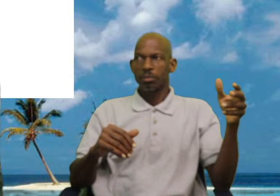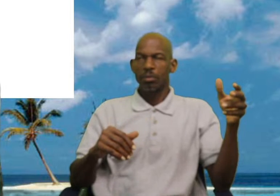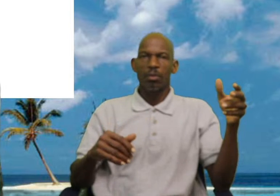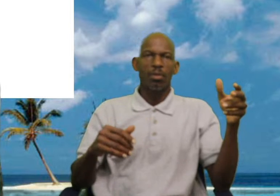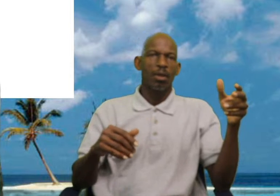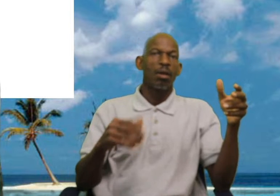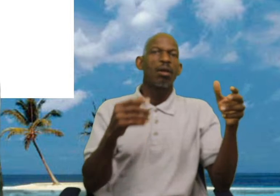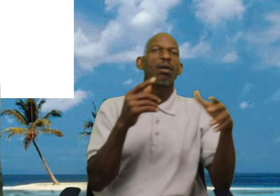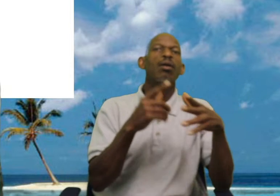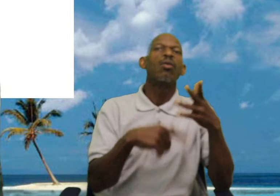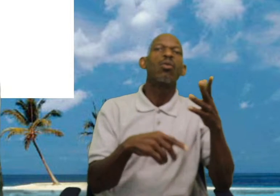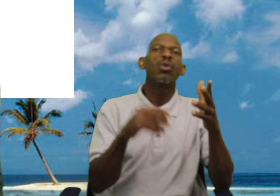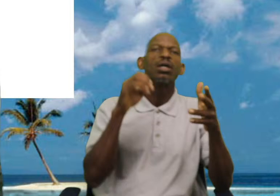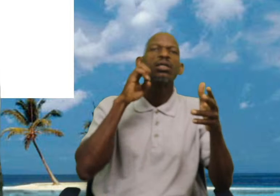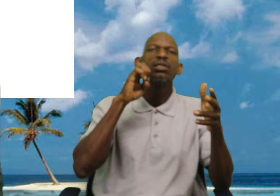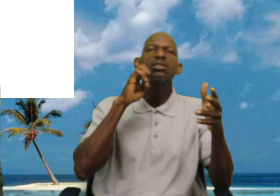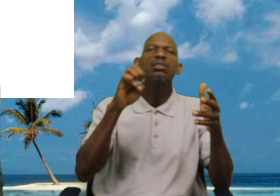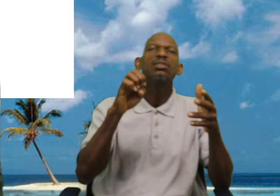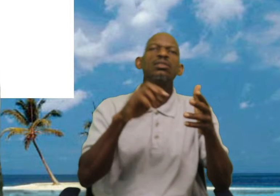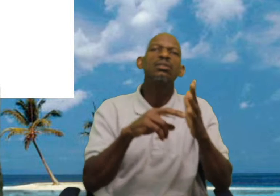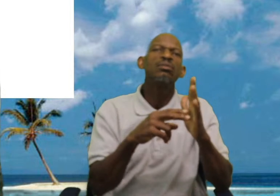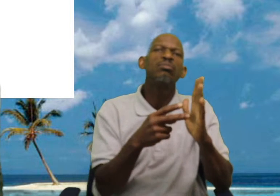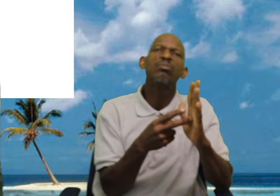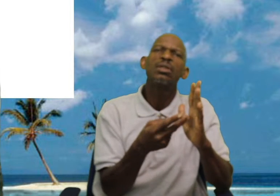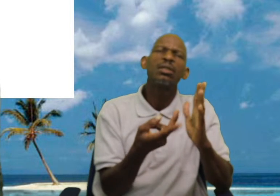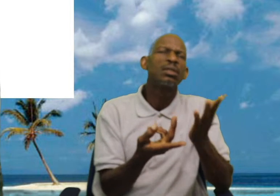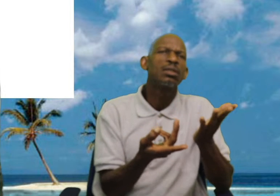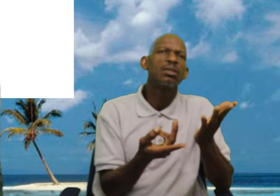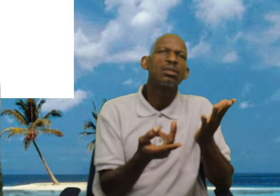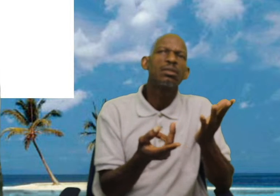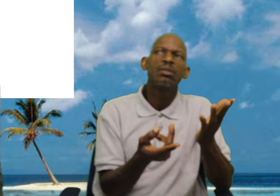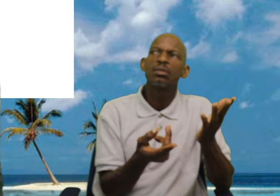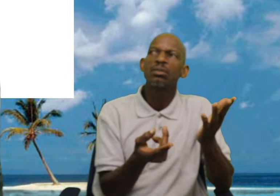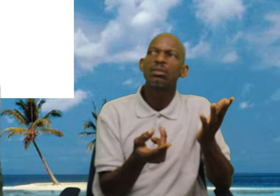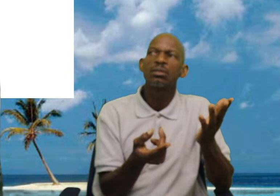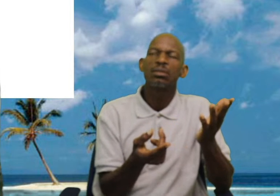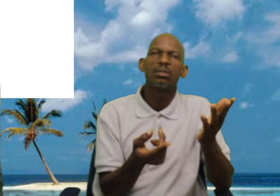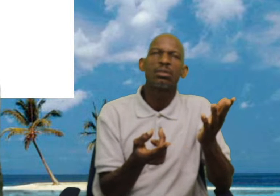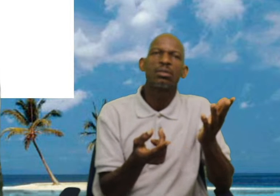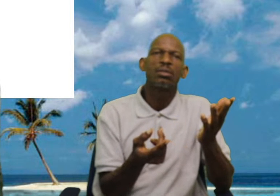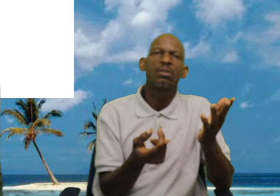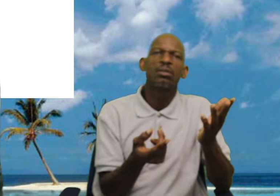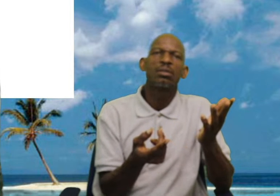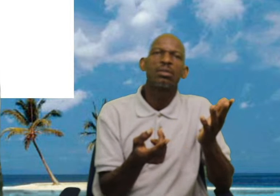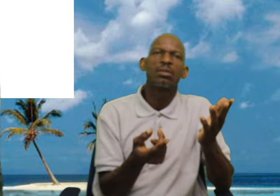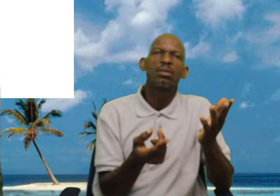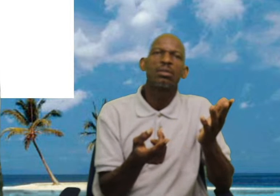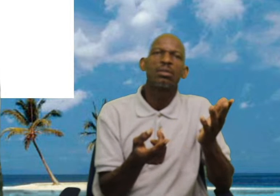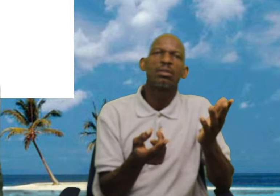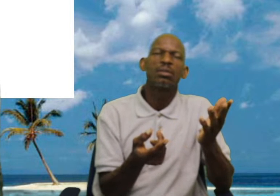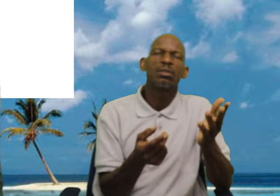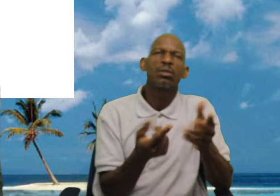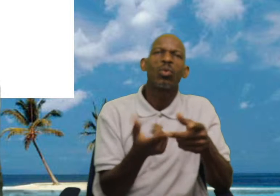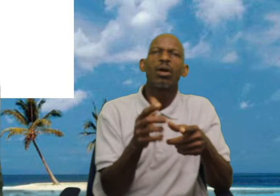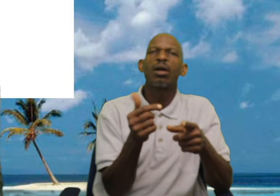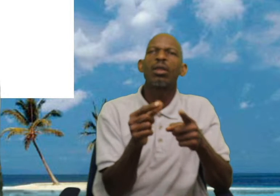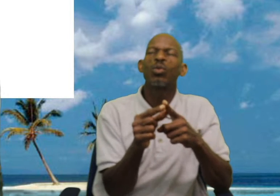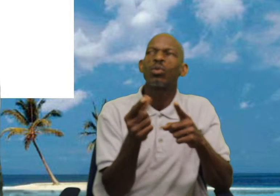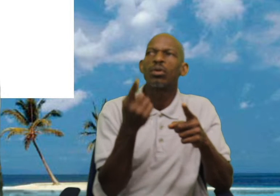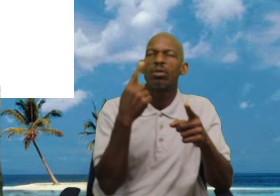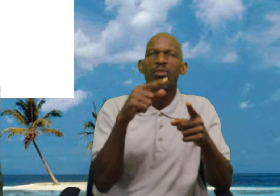use, what word can I use for this? What word is this? Can I be here?